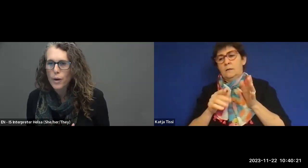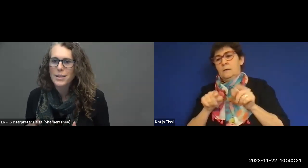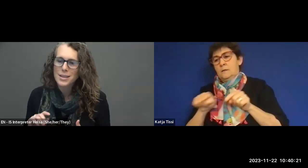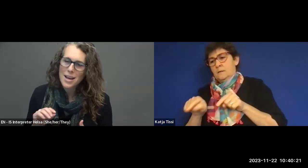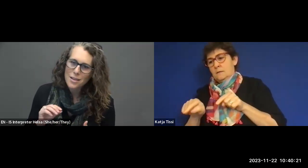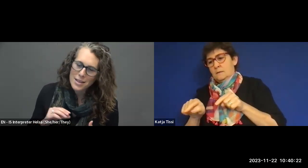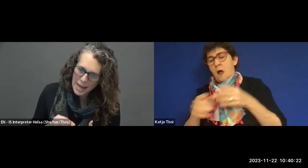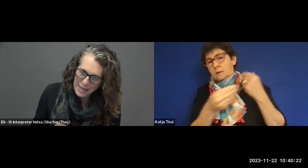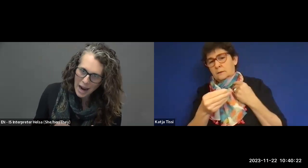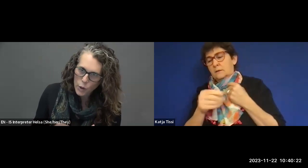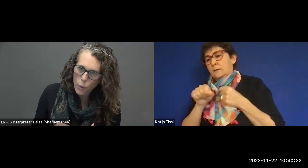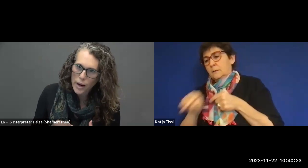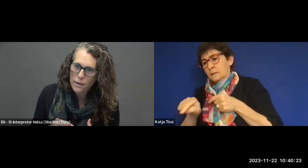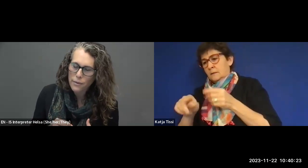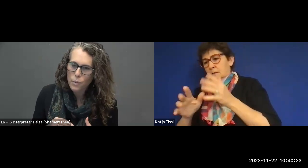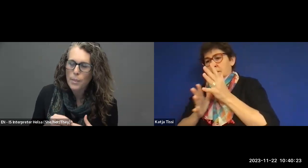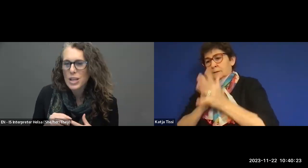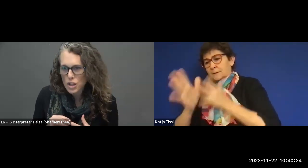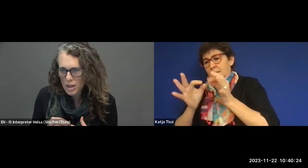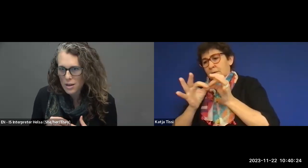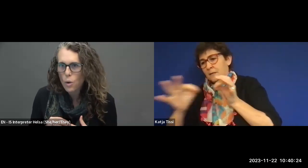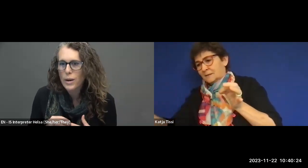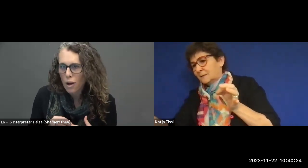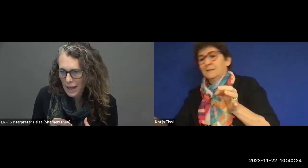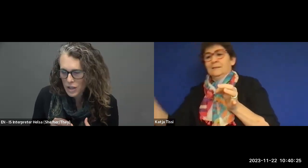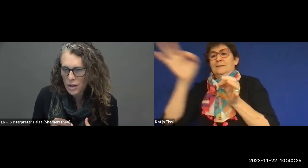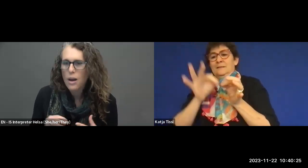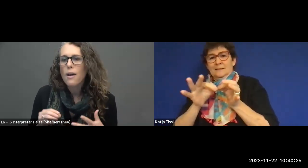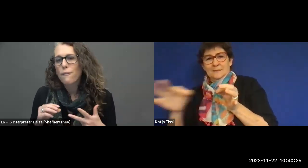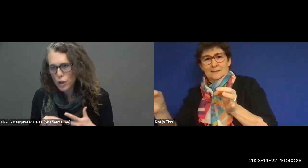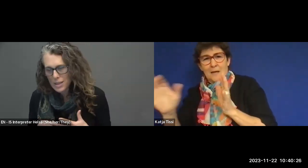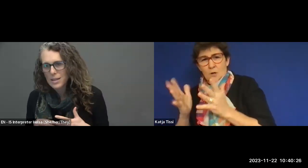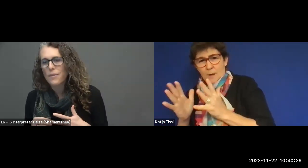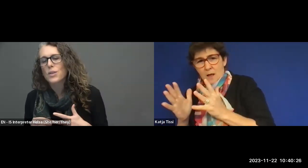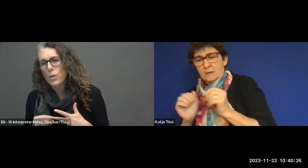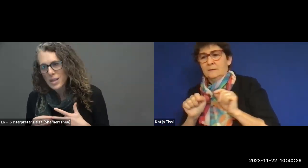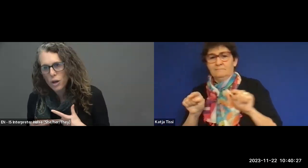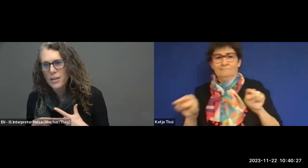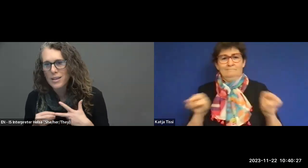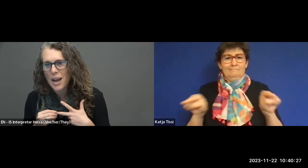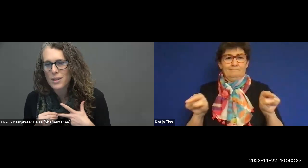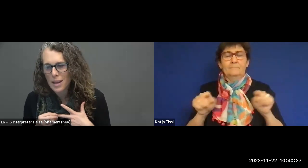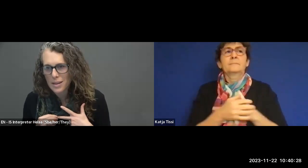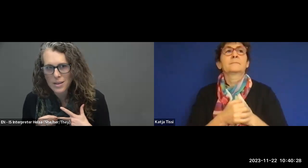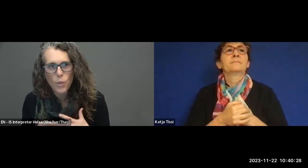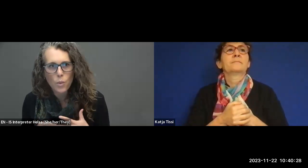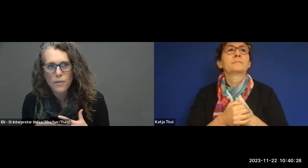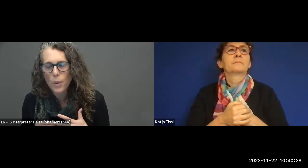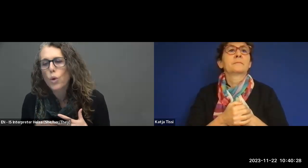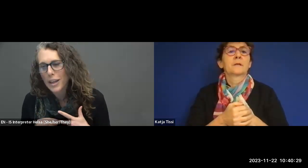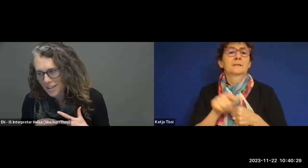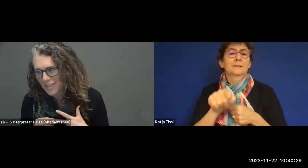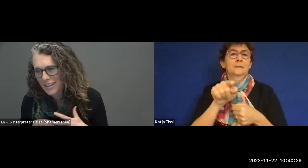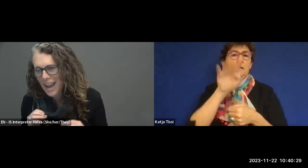between whether it's the second category of repetition or elongation versus if it's restarting the entire sentence. So we've